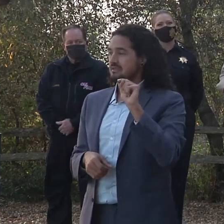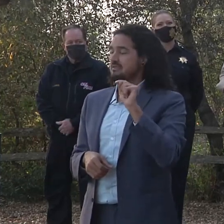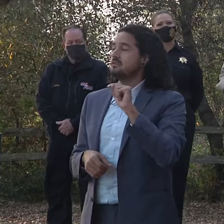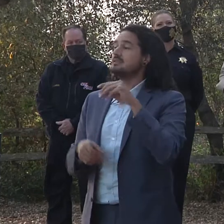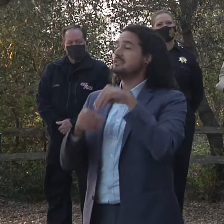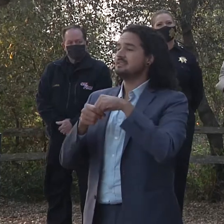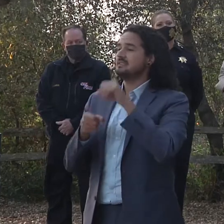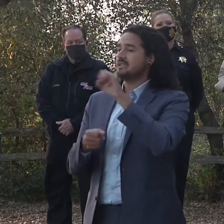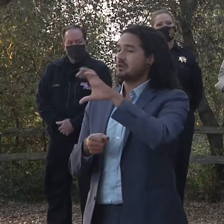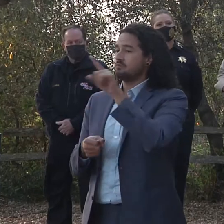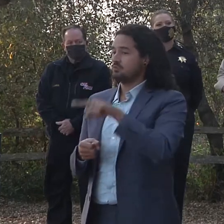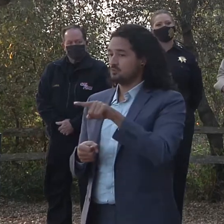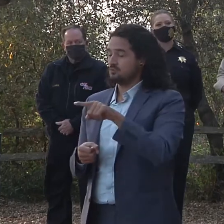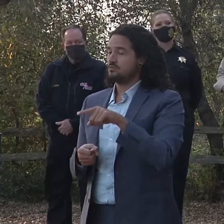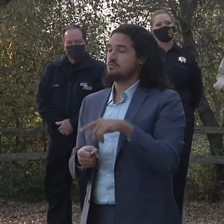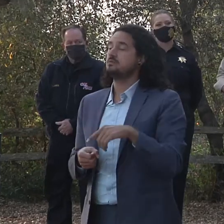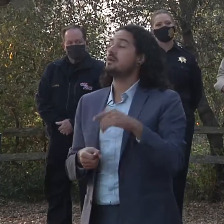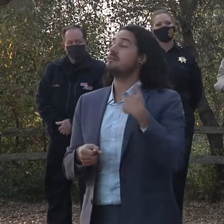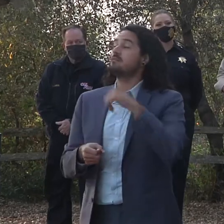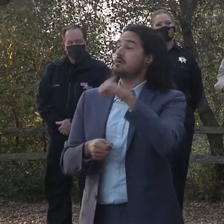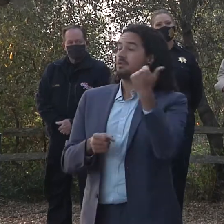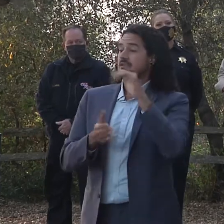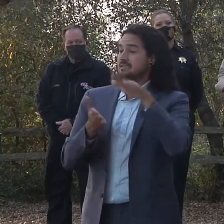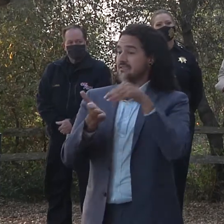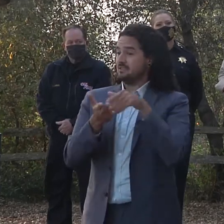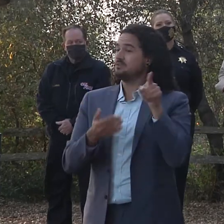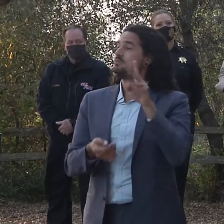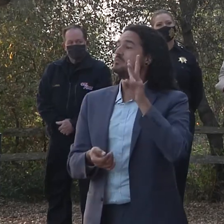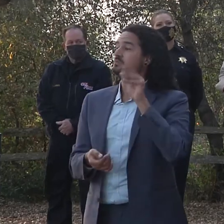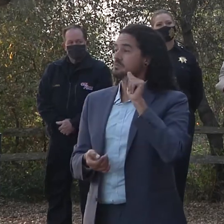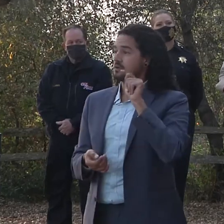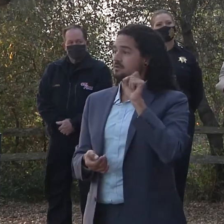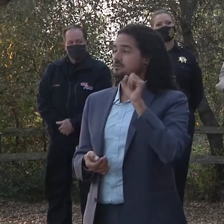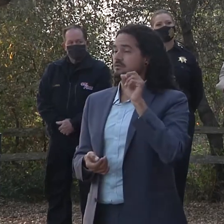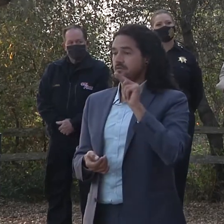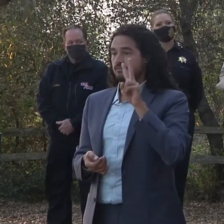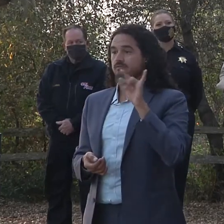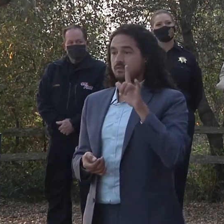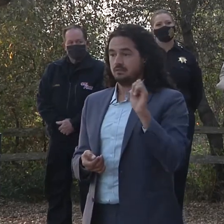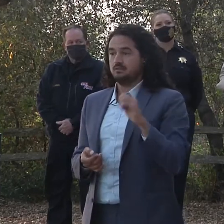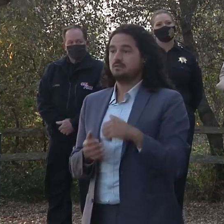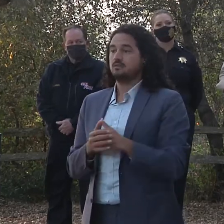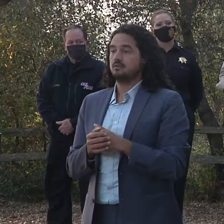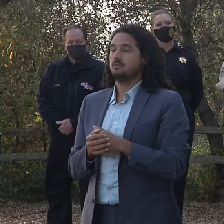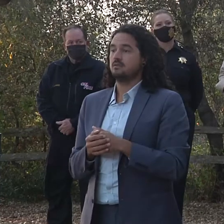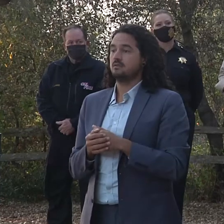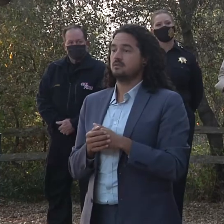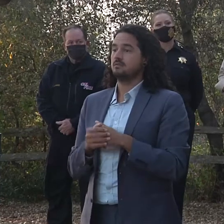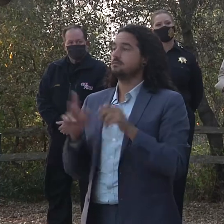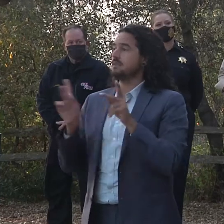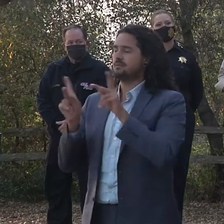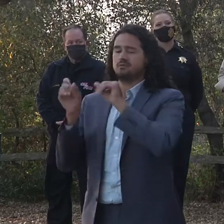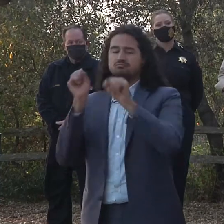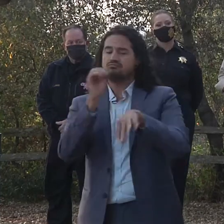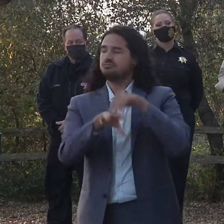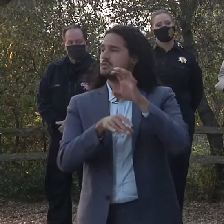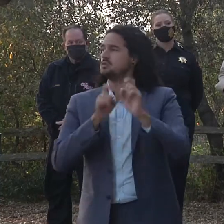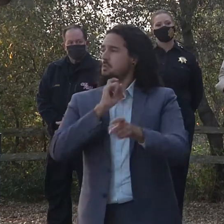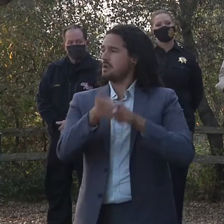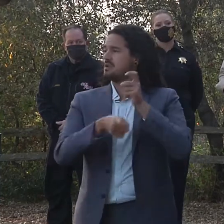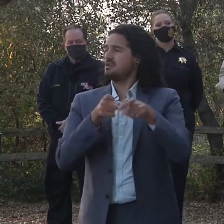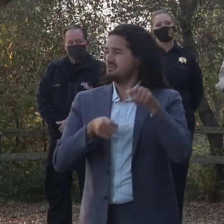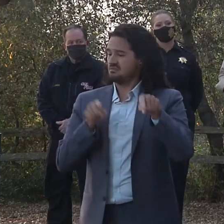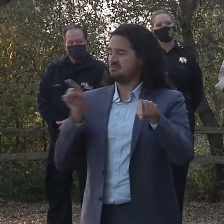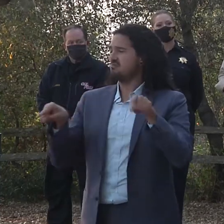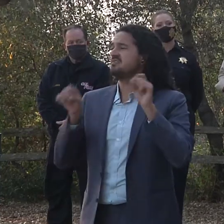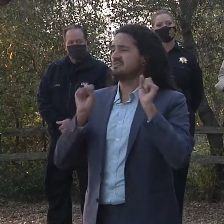also unofficially helping people who arrive at those warehouses with goods if they need them. But if you need to pick up